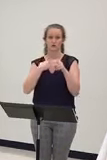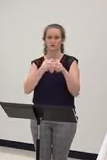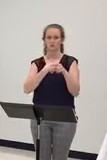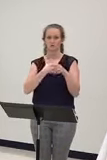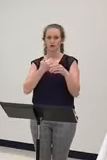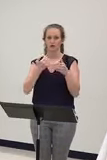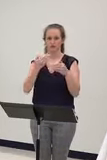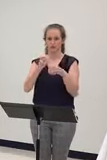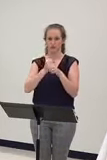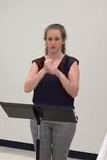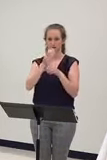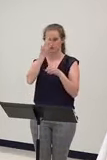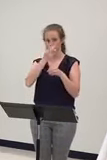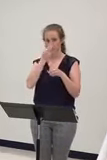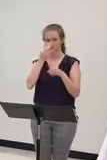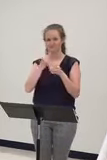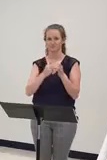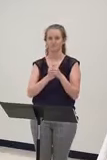either.